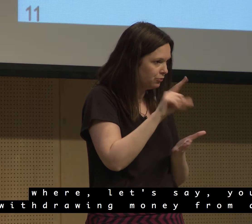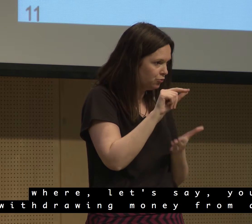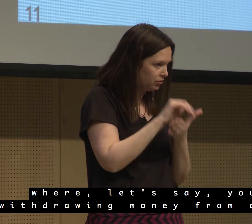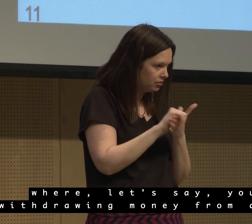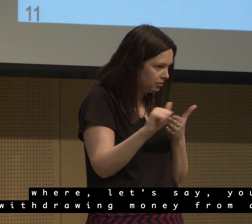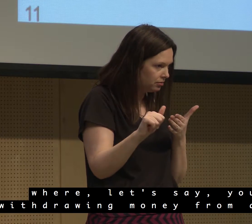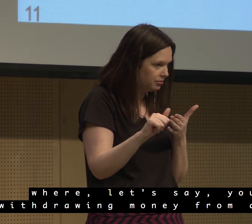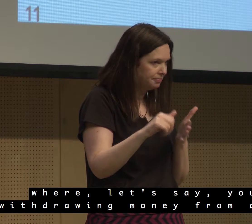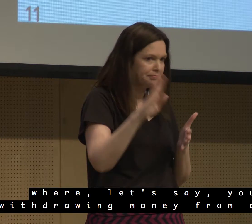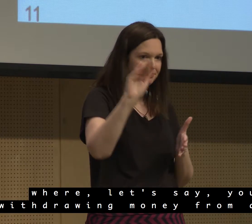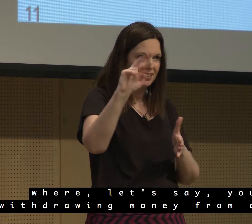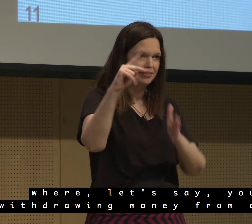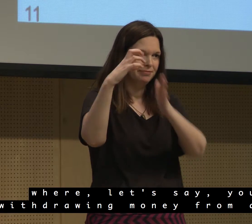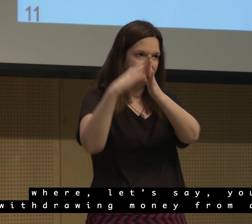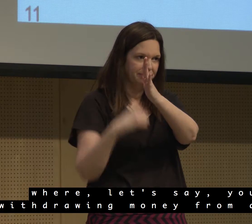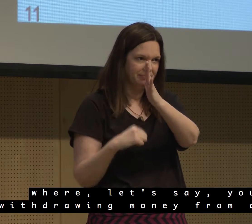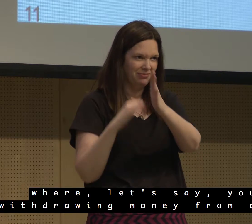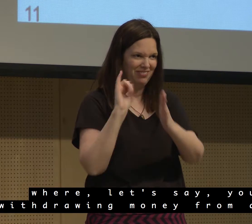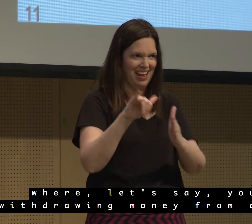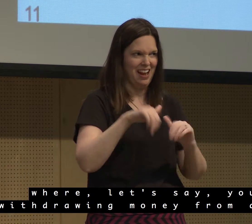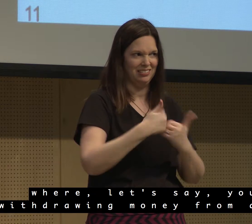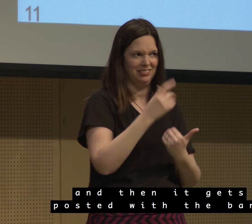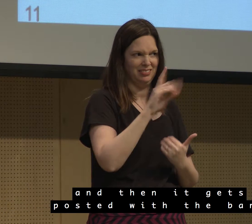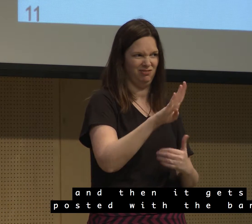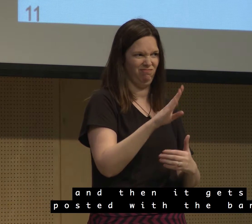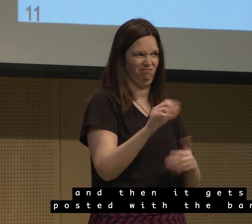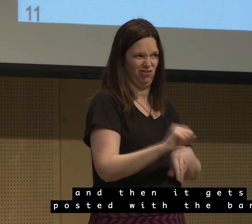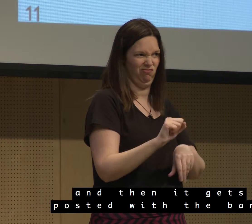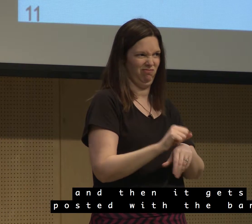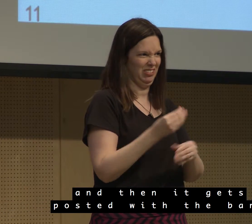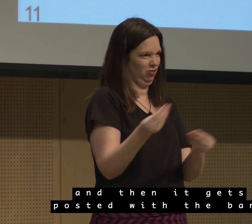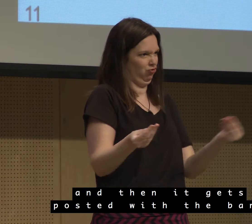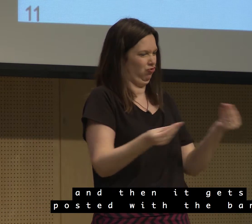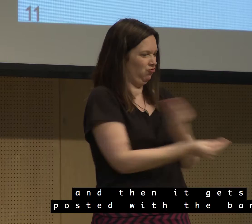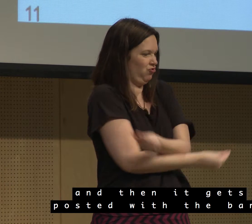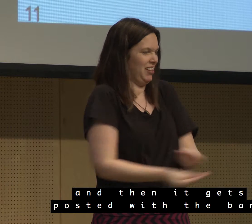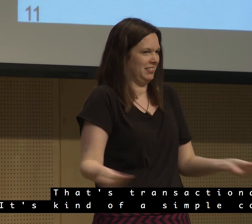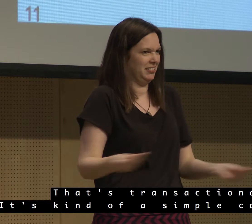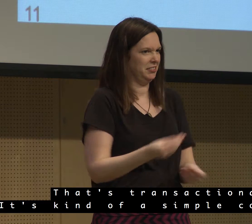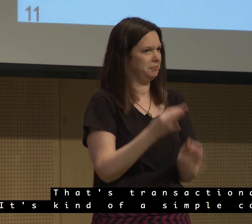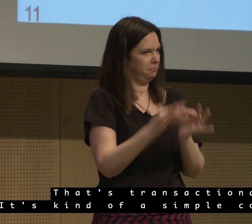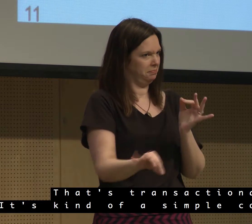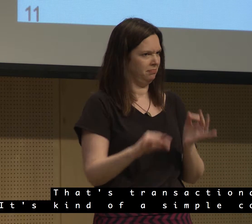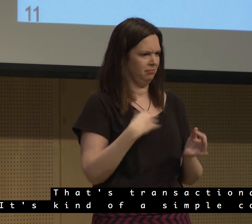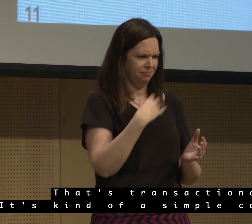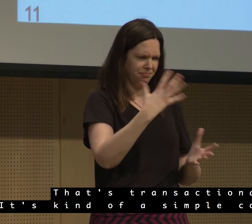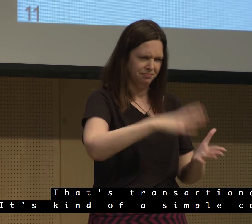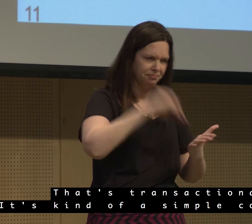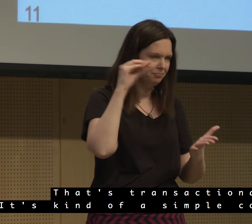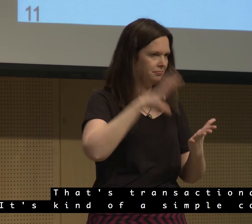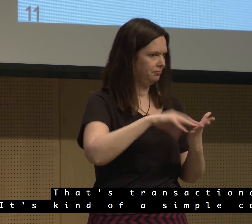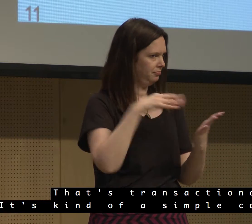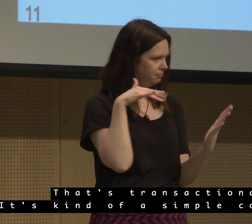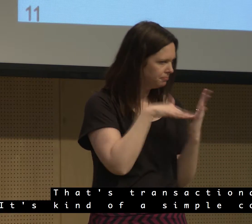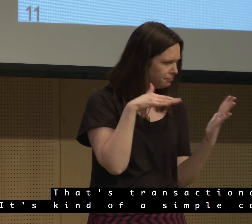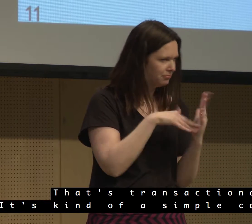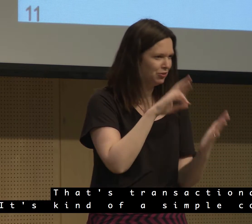Where, let's say you're drawing money from an ATM and then it gets posted with the bank, that's transactional. It's kind of a simple concept,